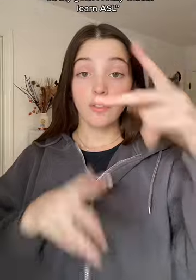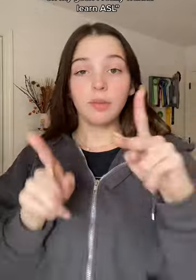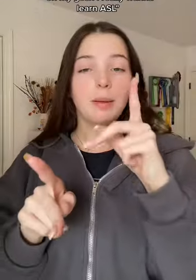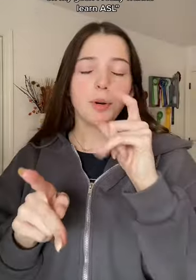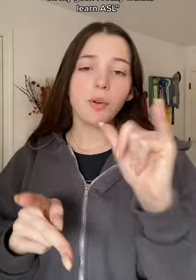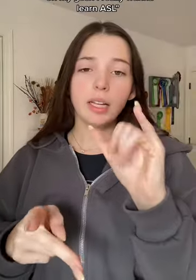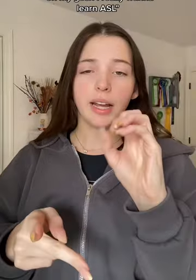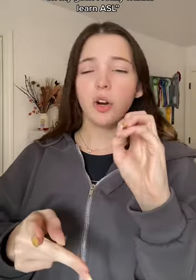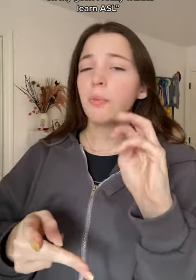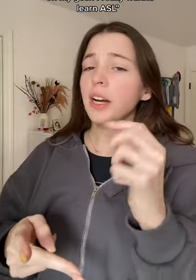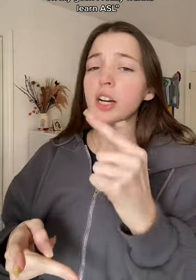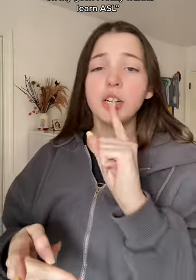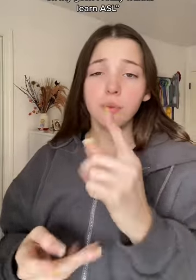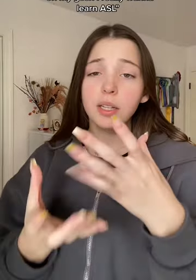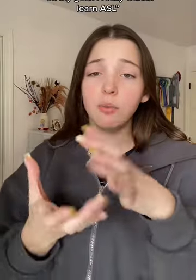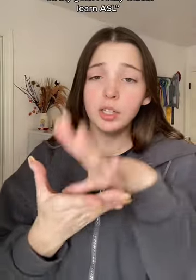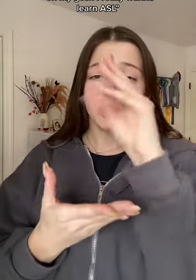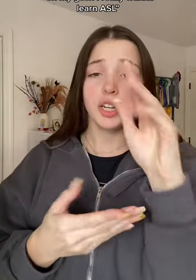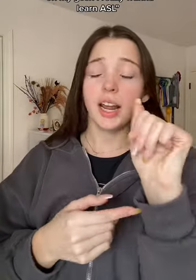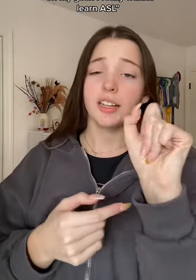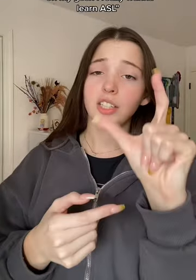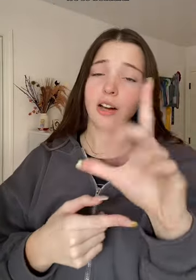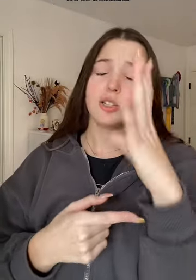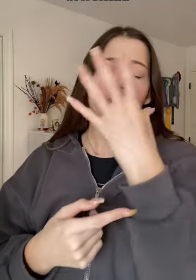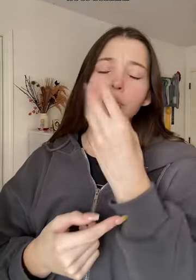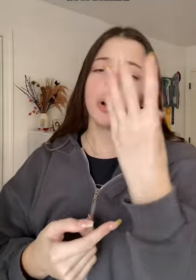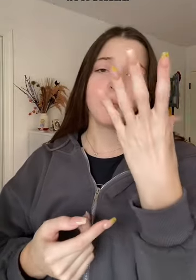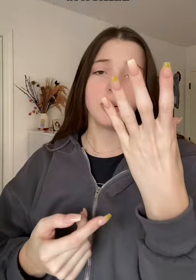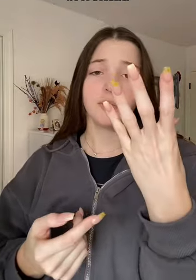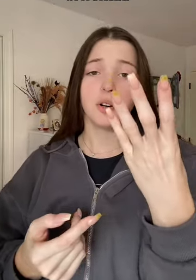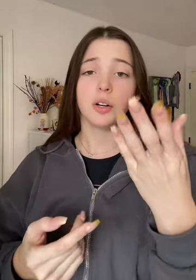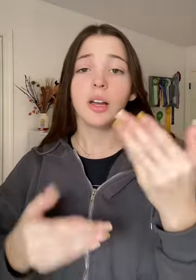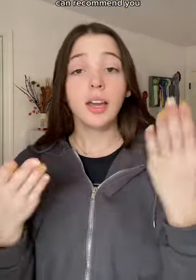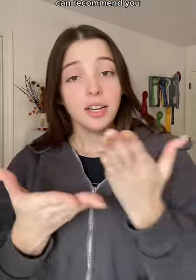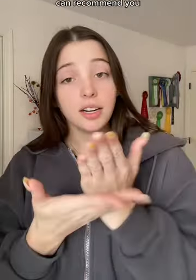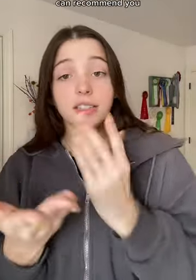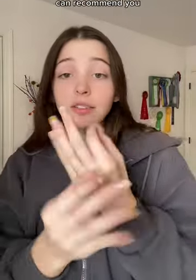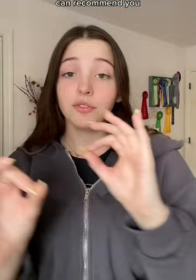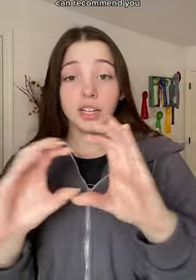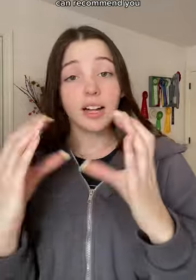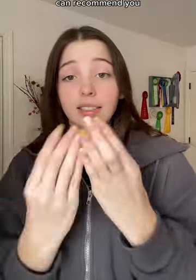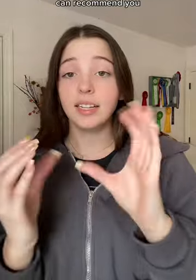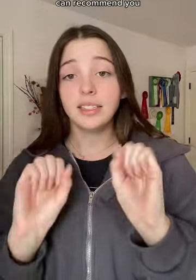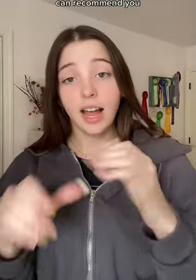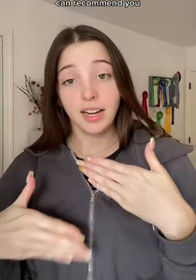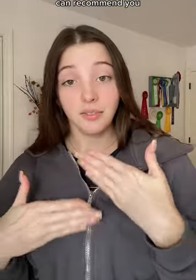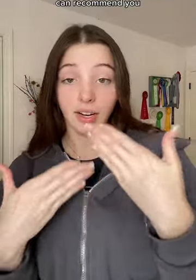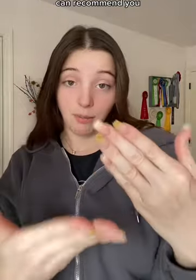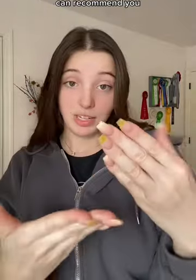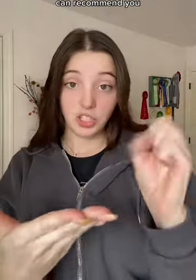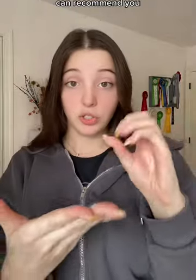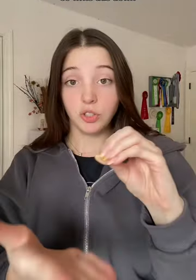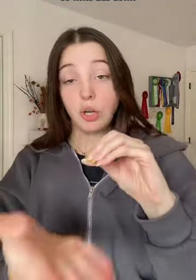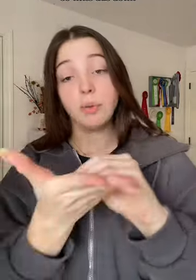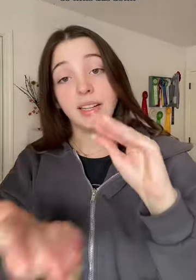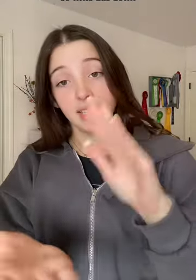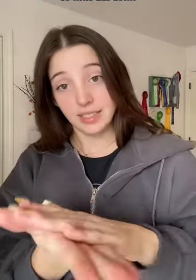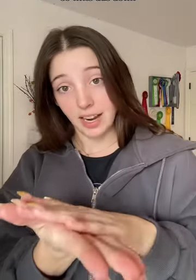for the people who are like oh my gosh i really want to learn asl it's so beautiful here are some free classes i can recommend you so write this down